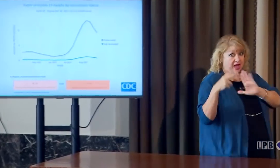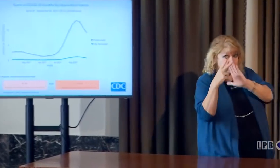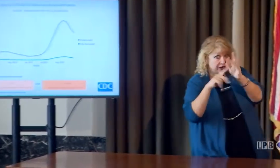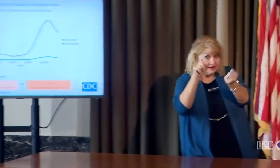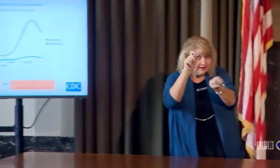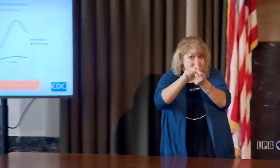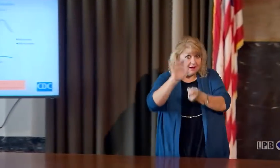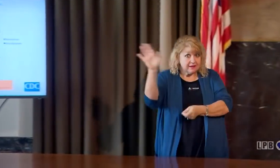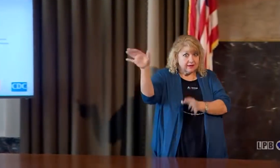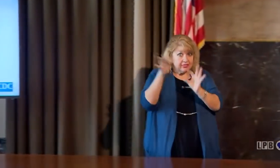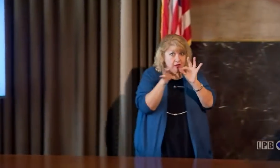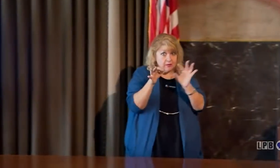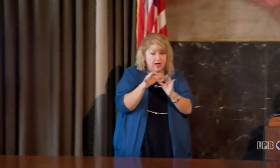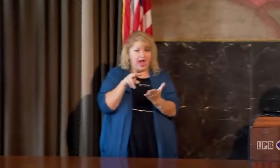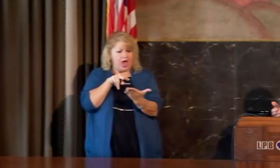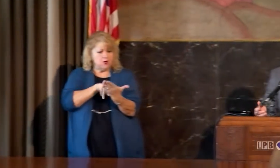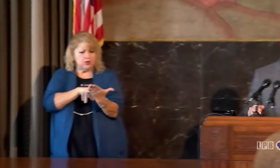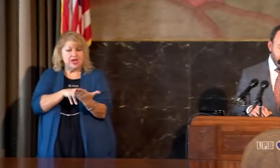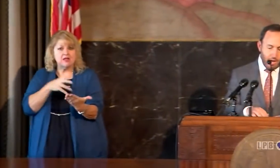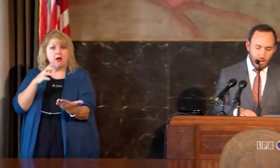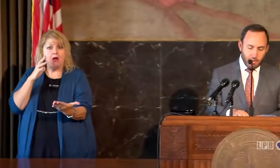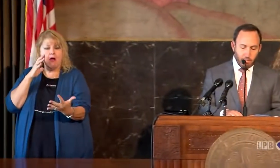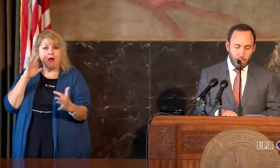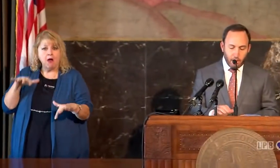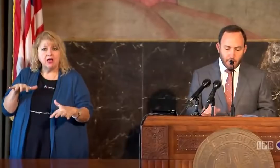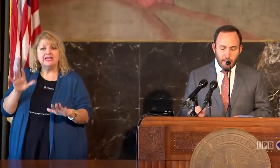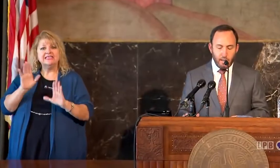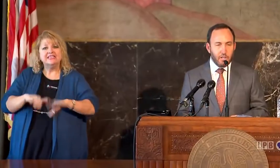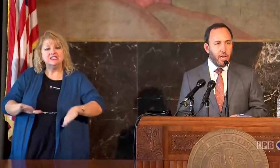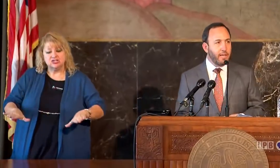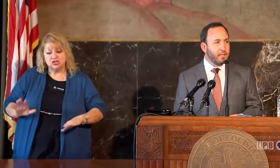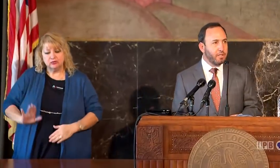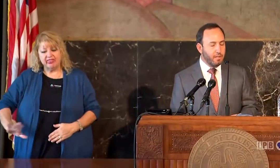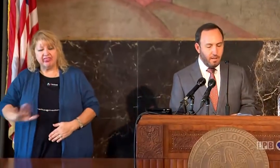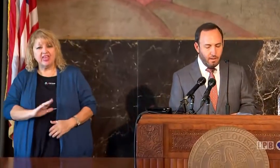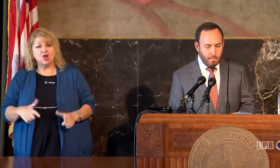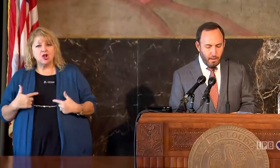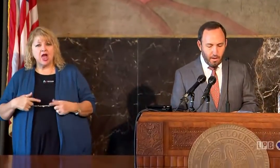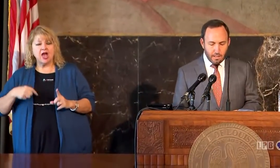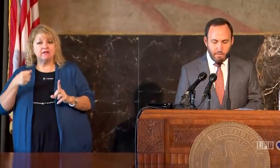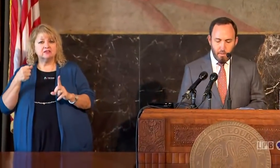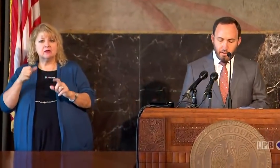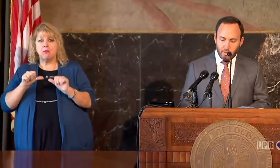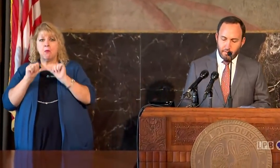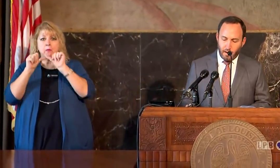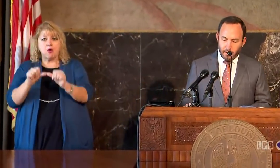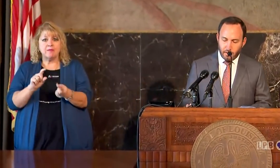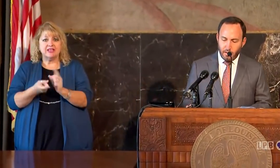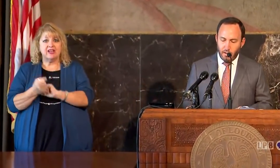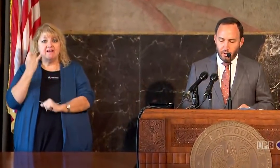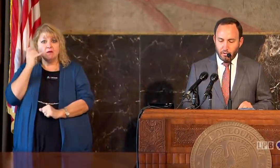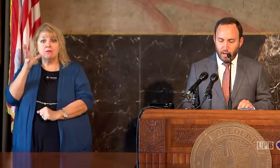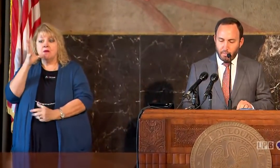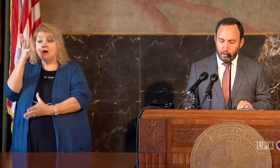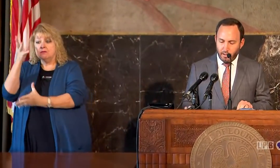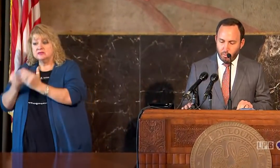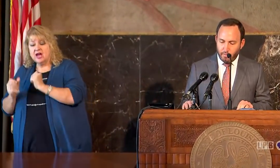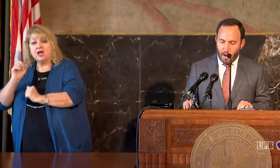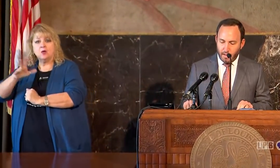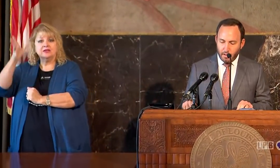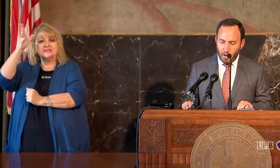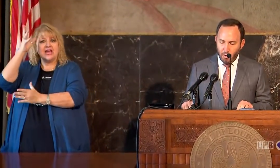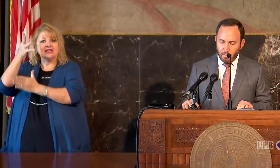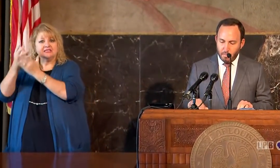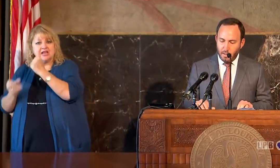One paragraph that really struck me. Children's lives are permanently changed by the loss of a mother or father or grandparent